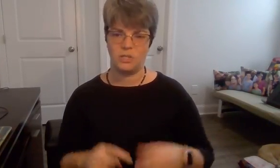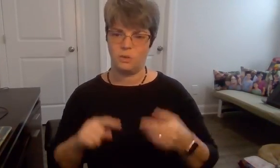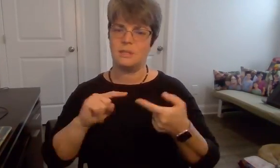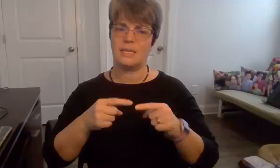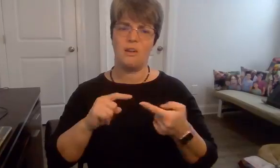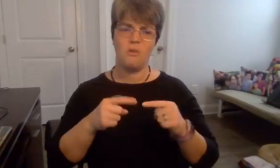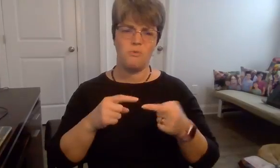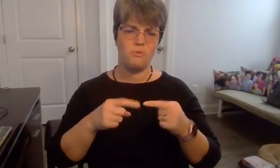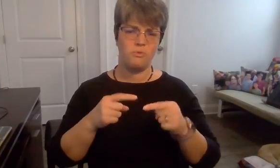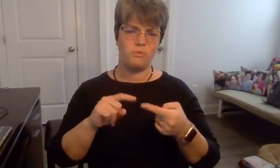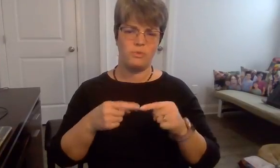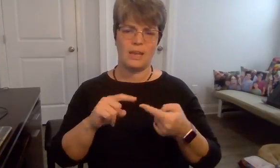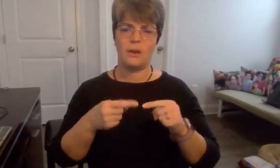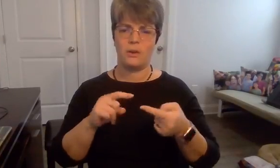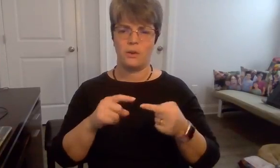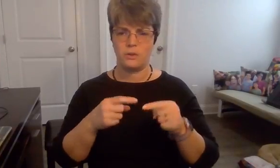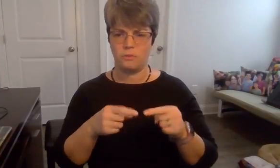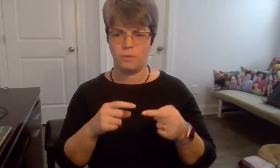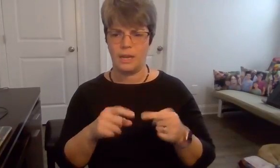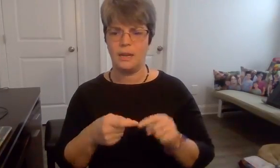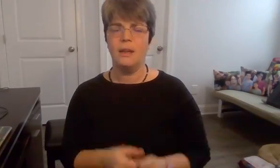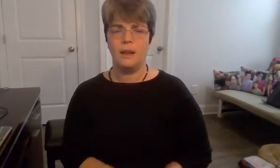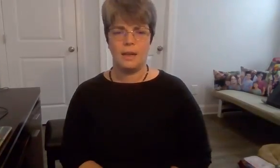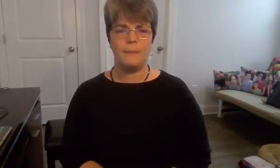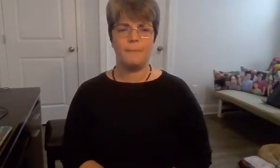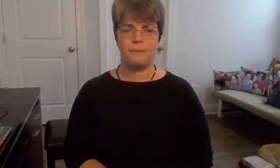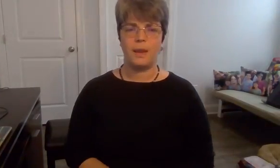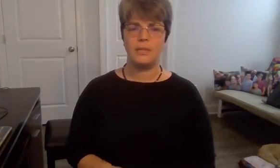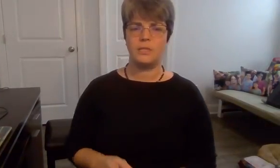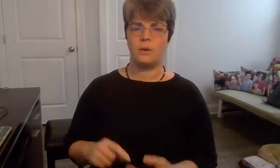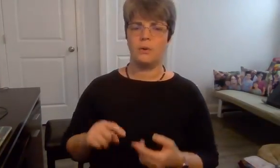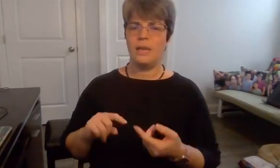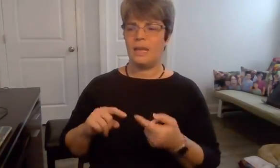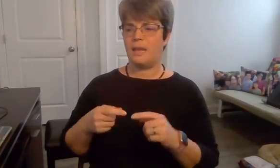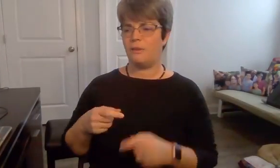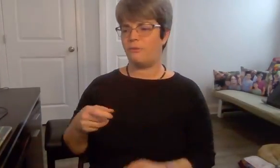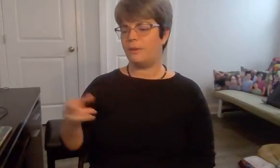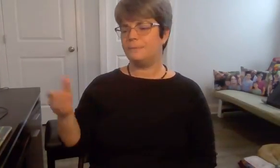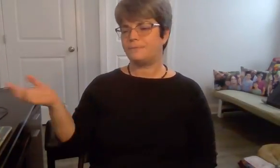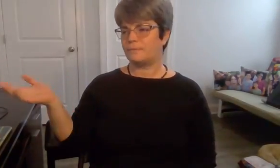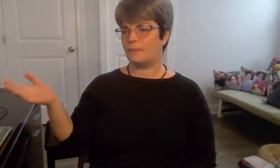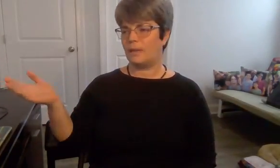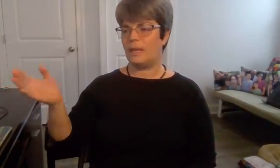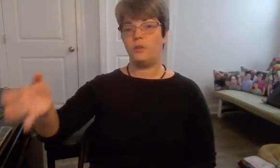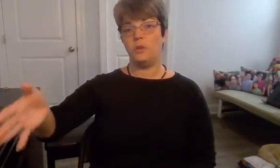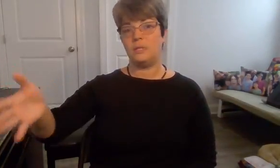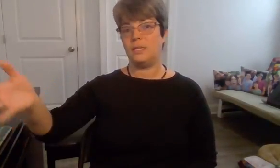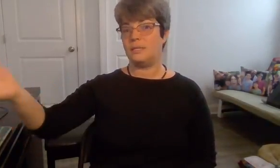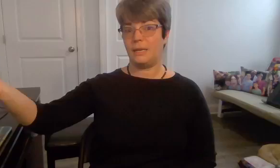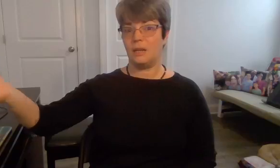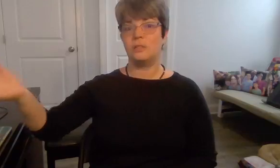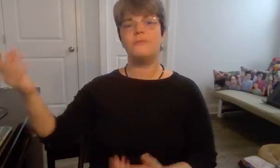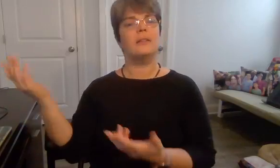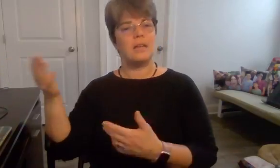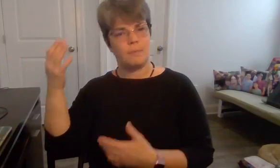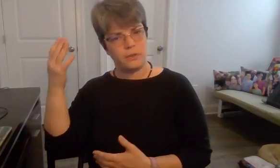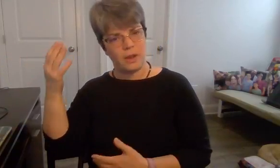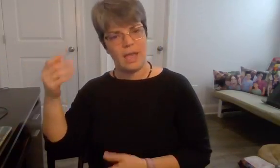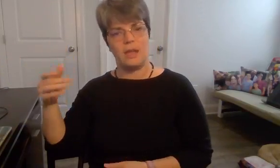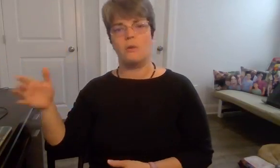you can say, oh, they got hurt, right? Right. So if you see somebody else fell down and bonked their head, or if